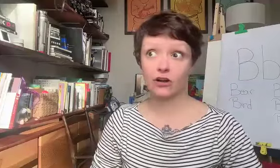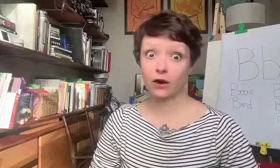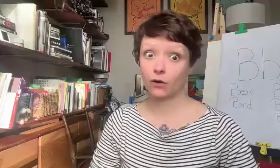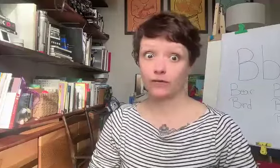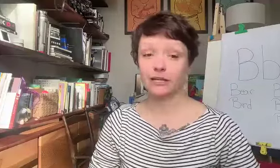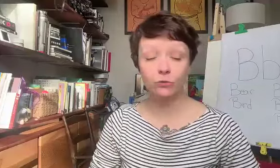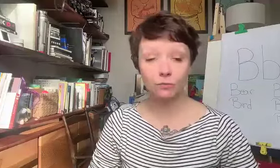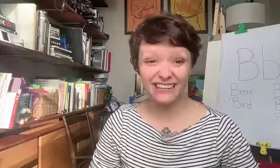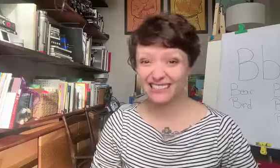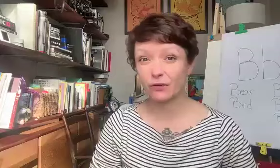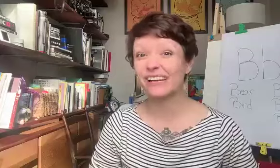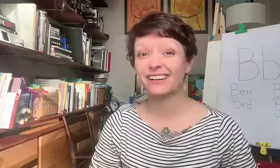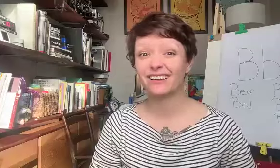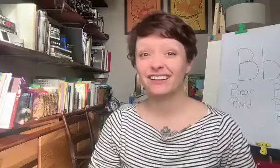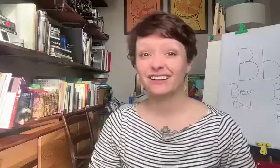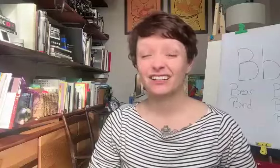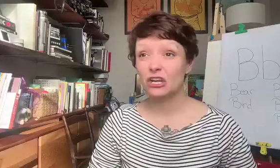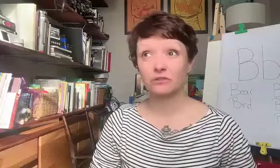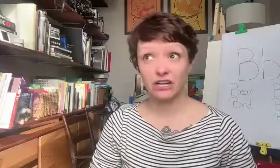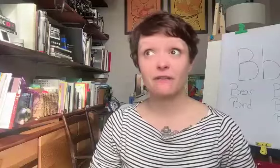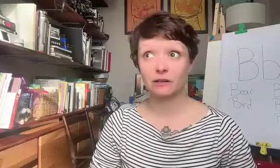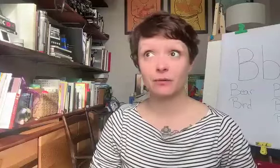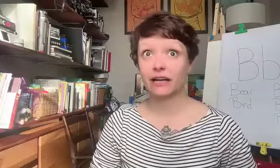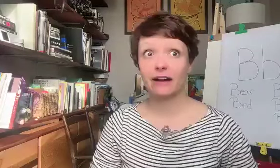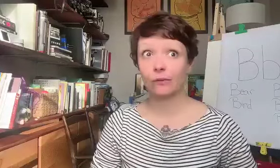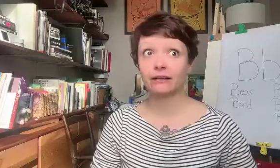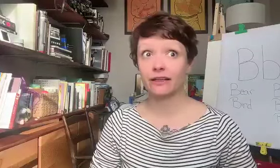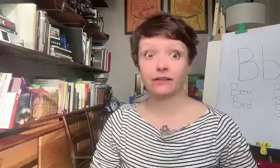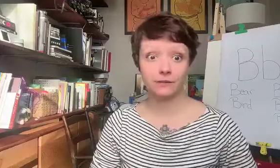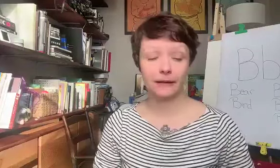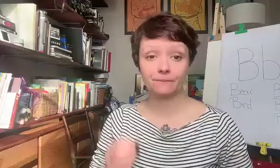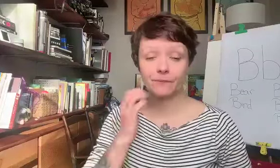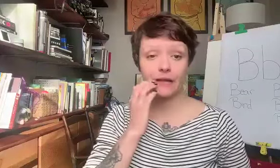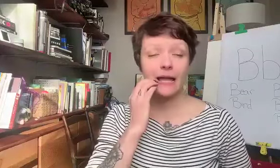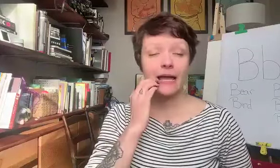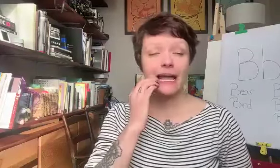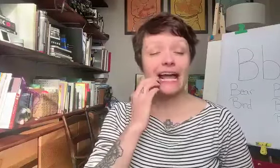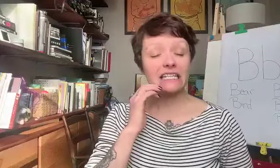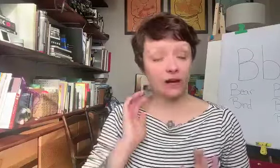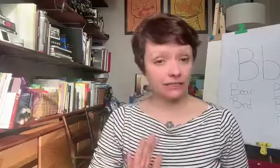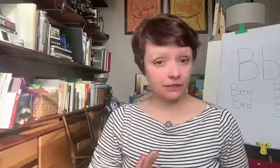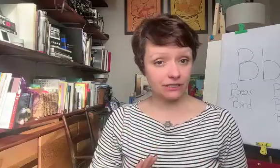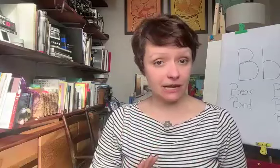not going to play. You will play this every week. You will definitely play it every week now that it's spring. It's very similar to Simon